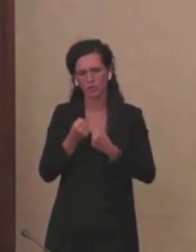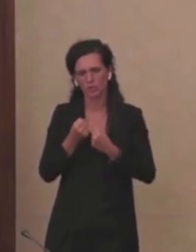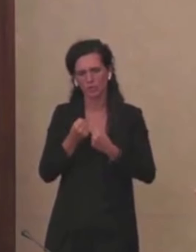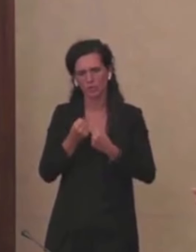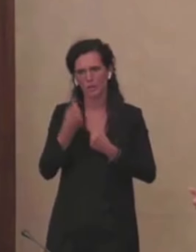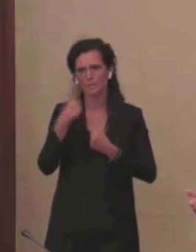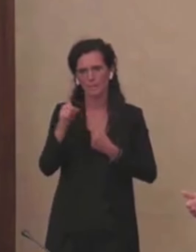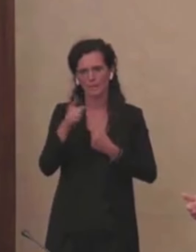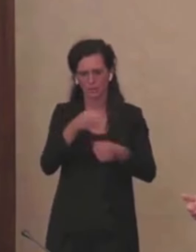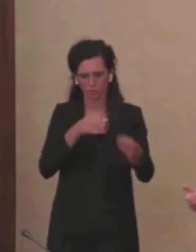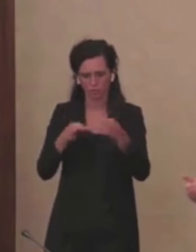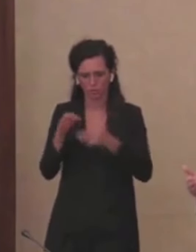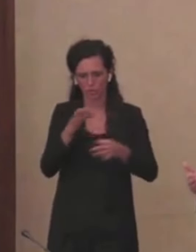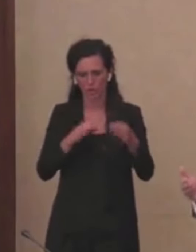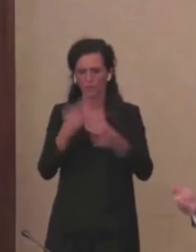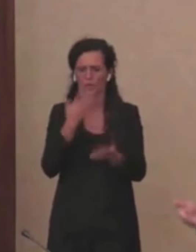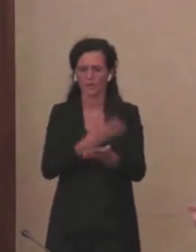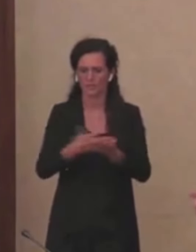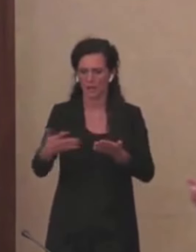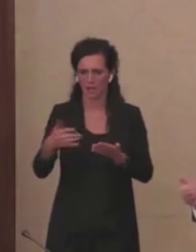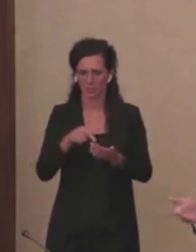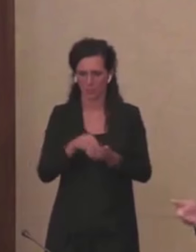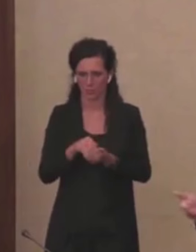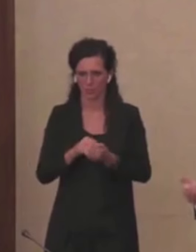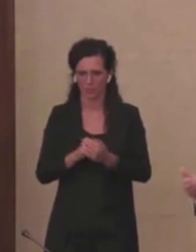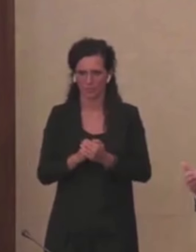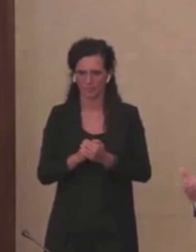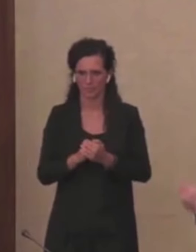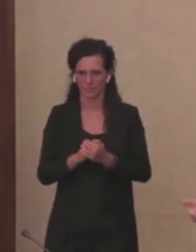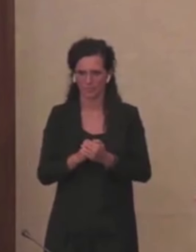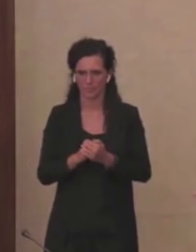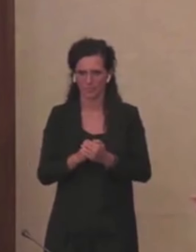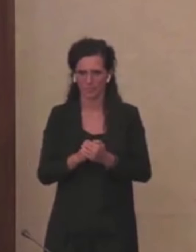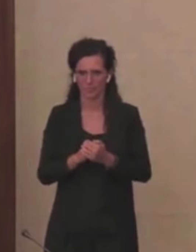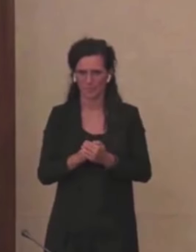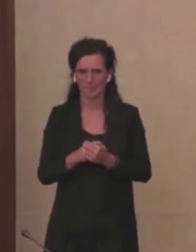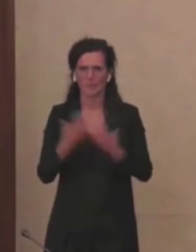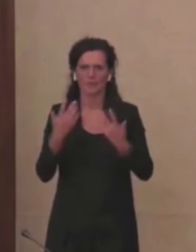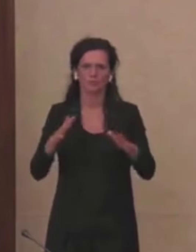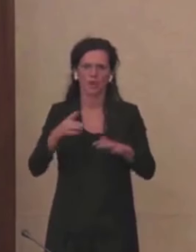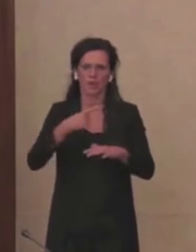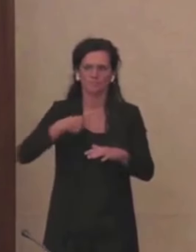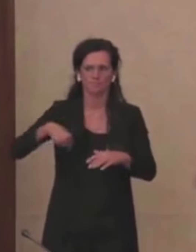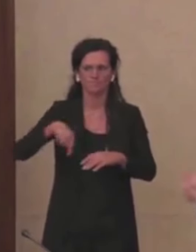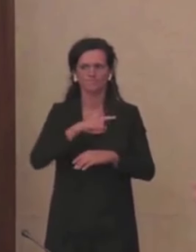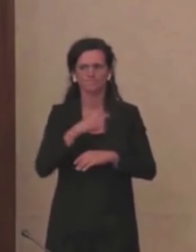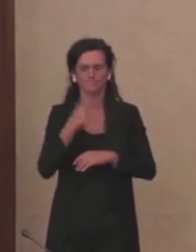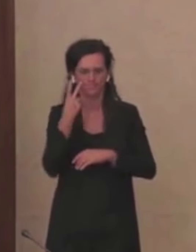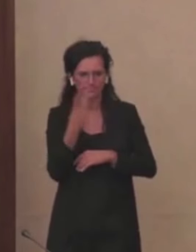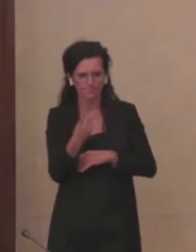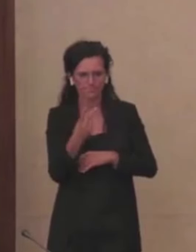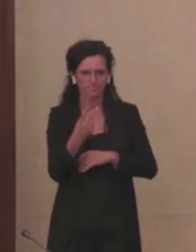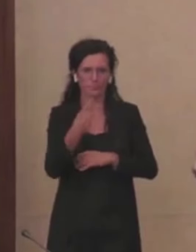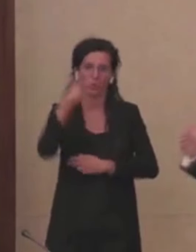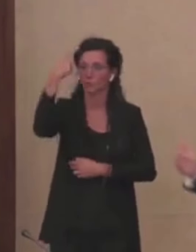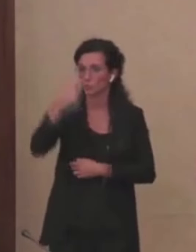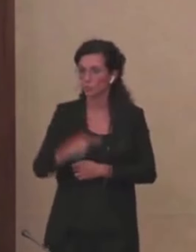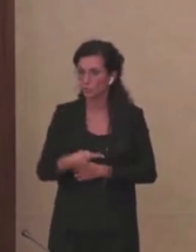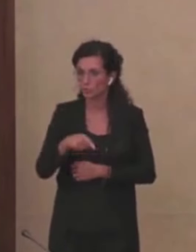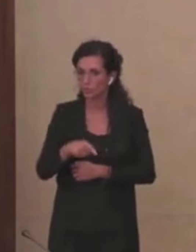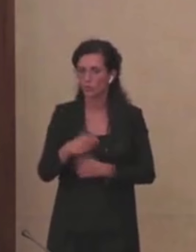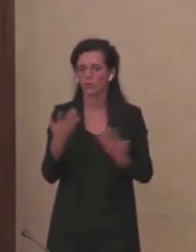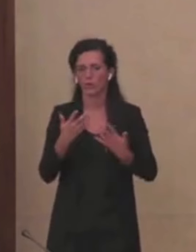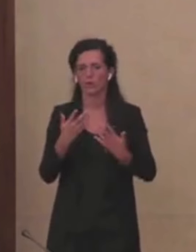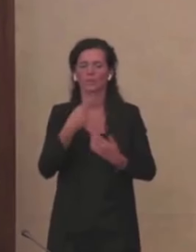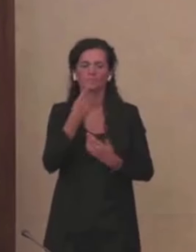day about clotting. Clotting is caused by this vascular inflammation. Relieve the inflammation, you